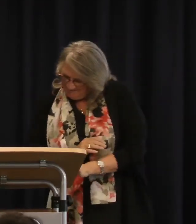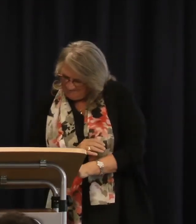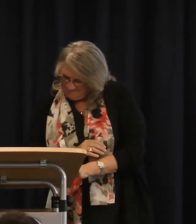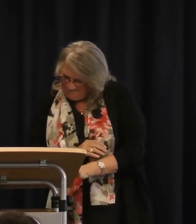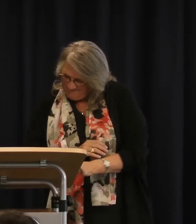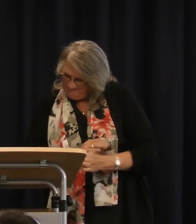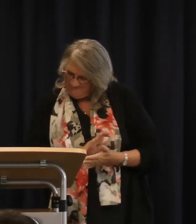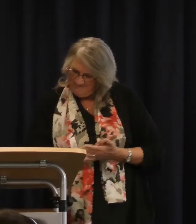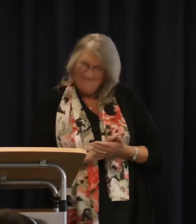person.